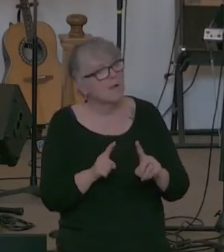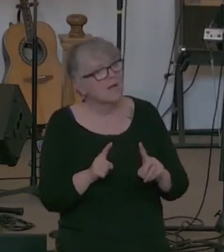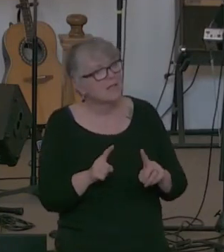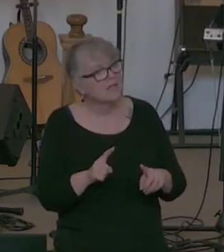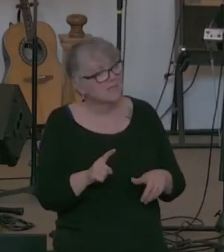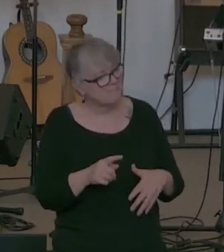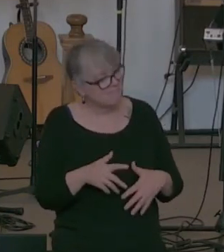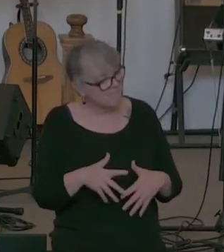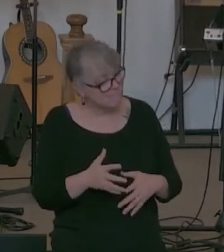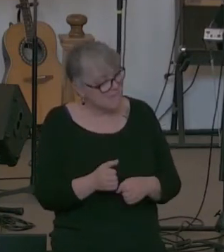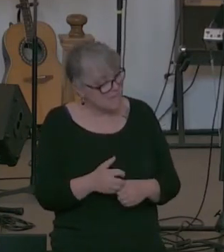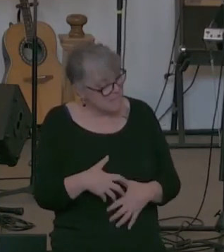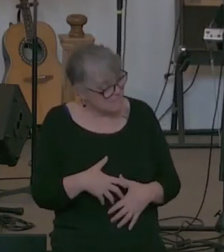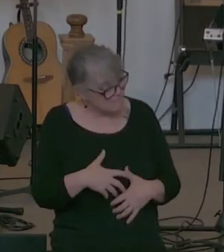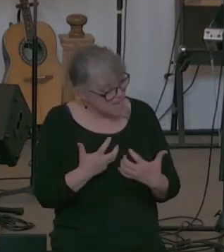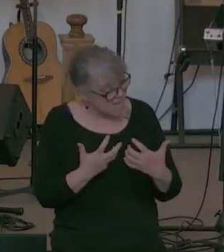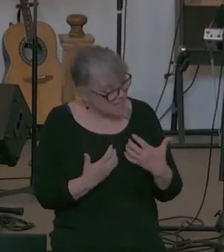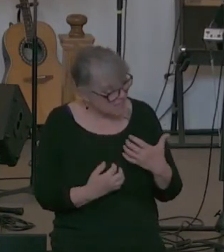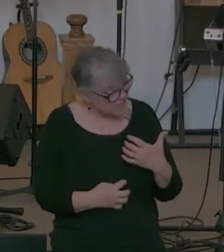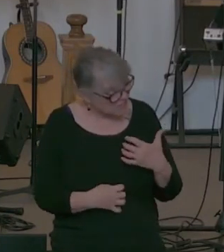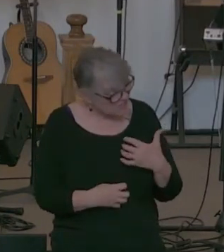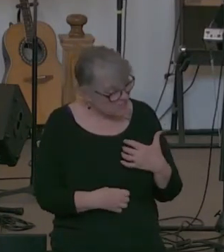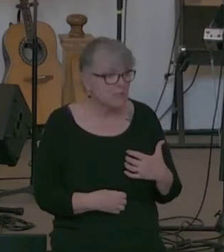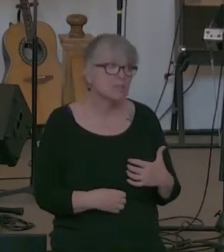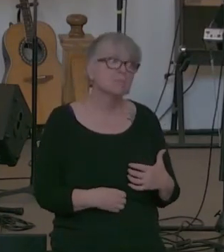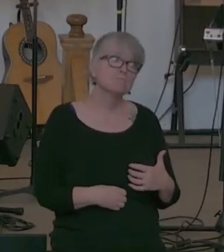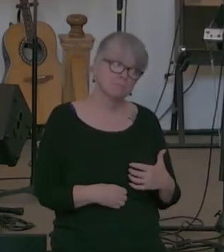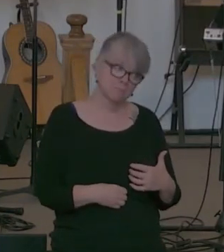mad? Absolutely.